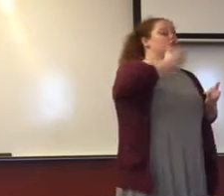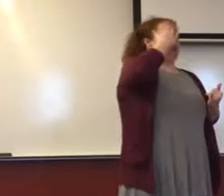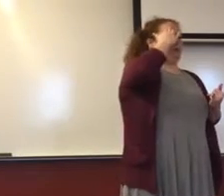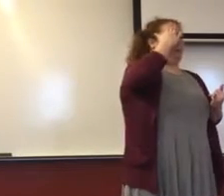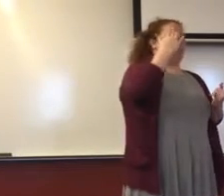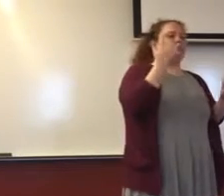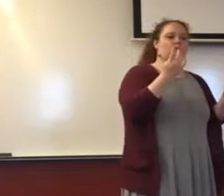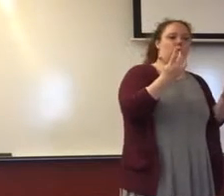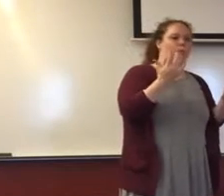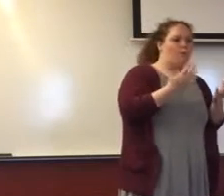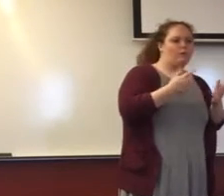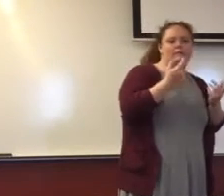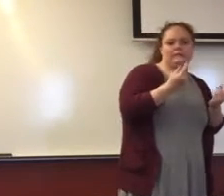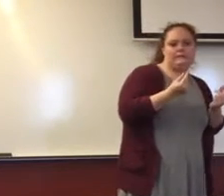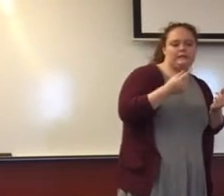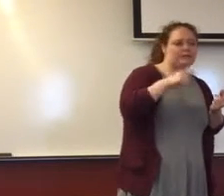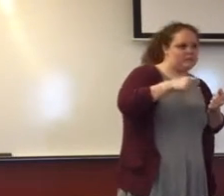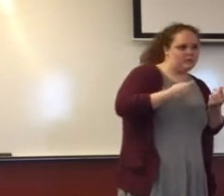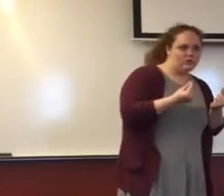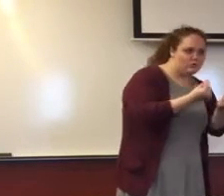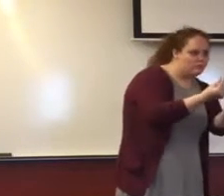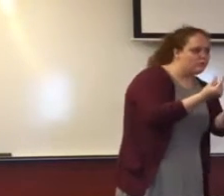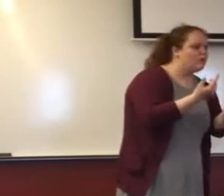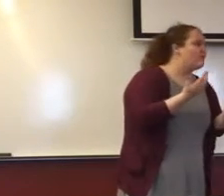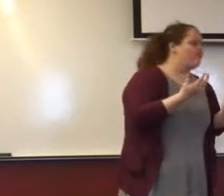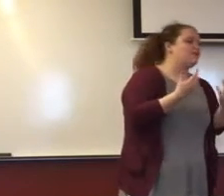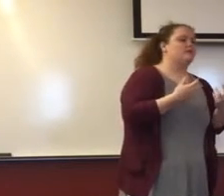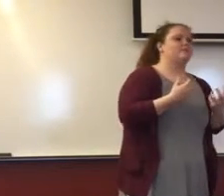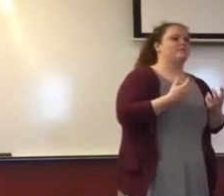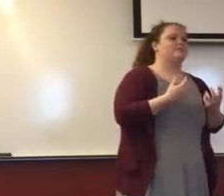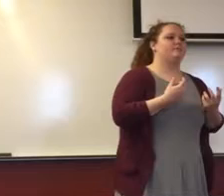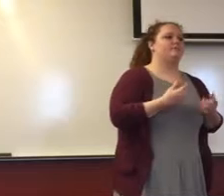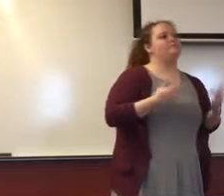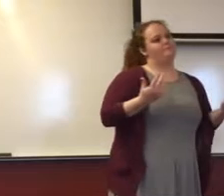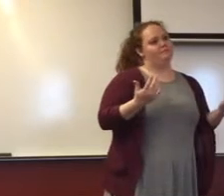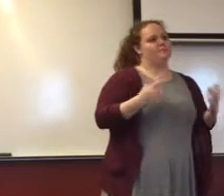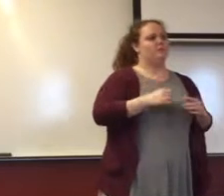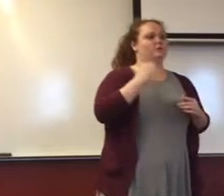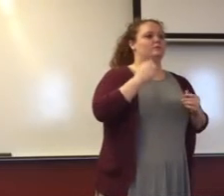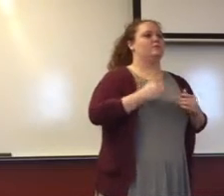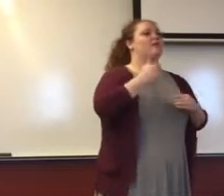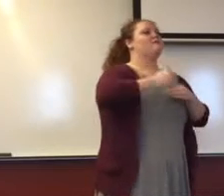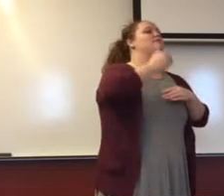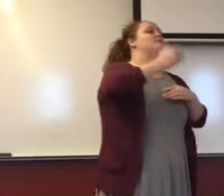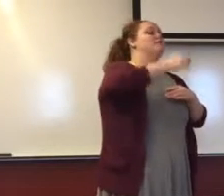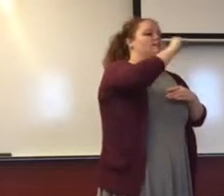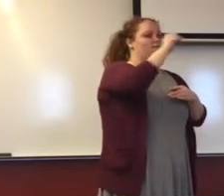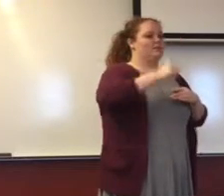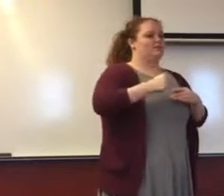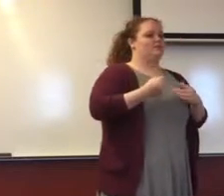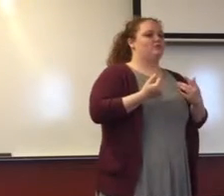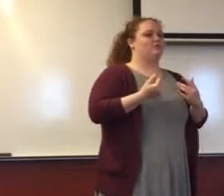start the semester before advertising, but a lot has been learned. Oh, wow.